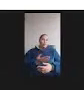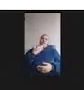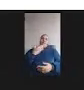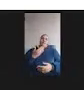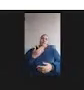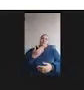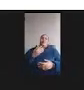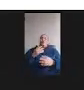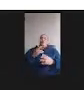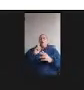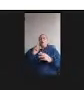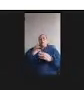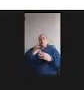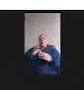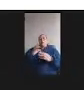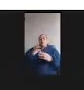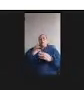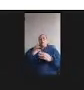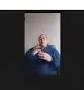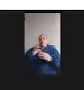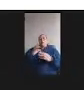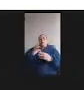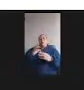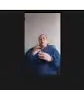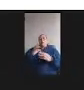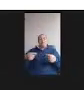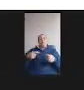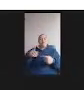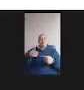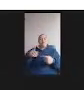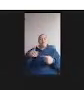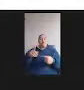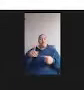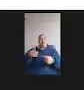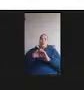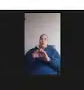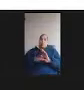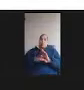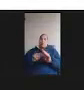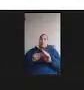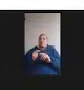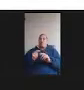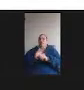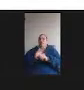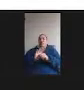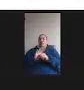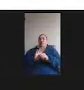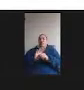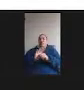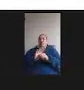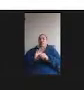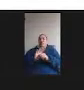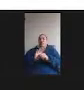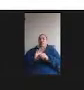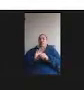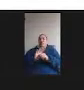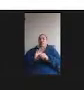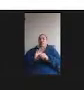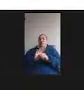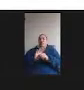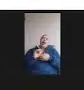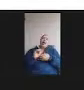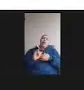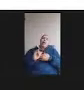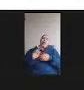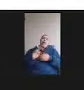So with regards to the overspending within a particular sub-program, just a little bit of background. So what we do have monthly IYM meeting, which is basically monthly